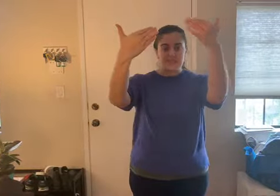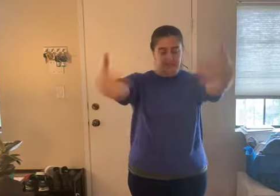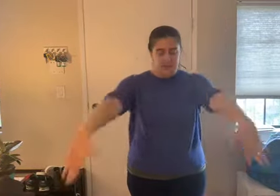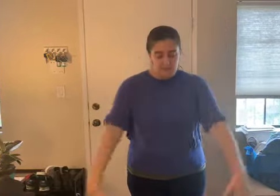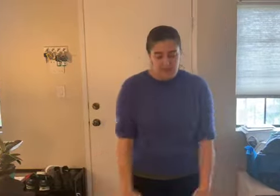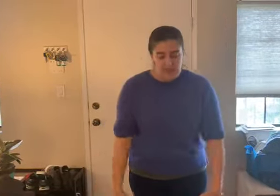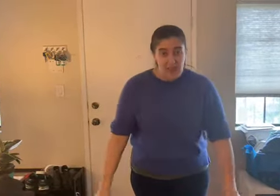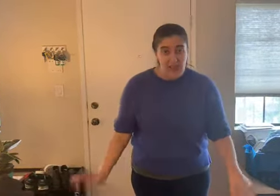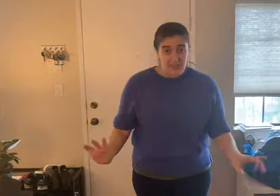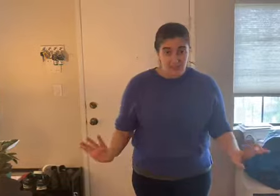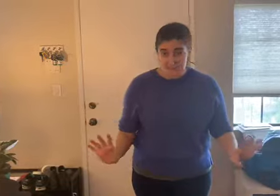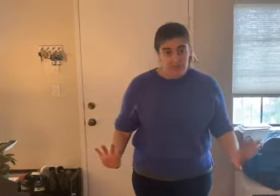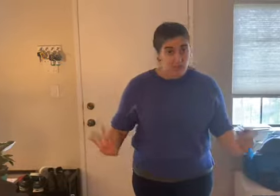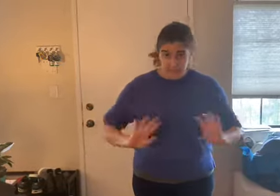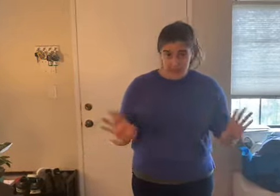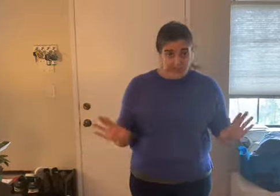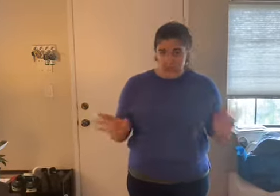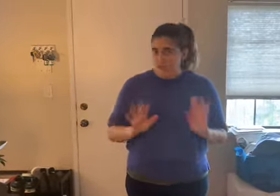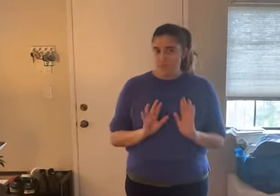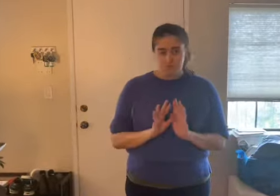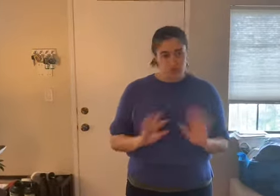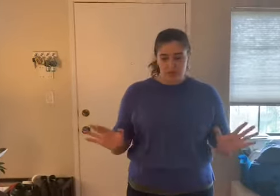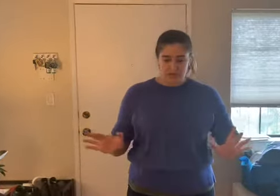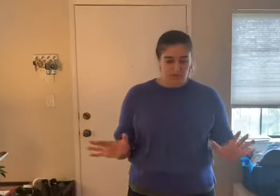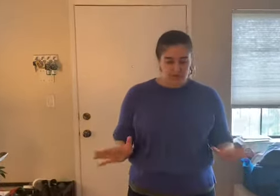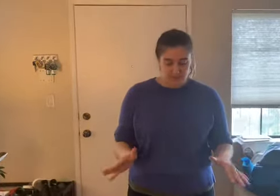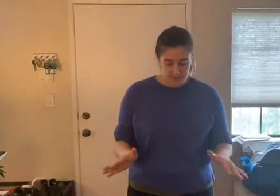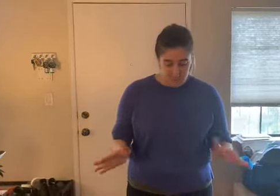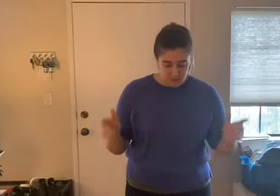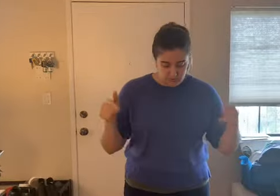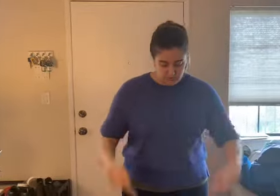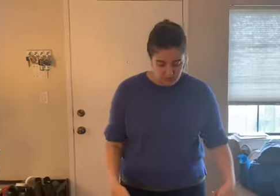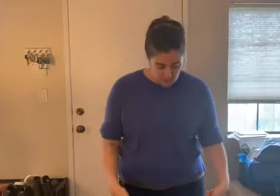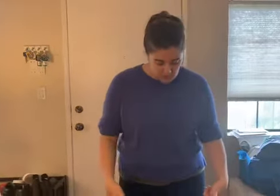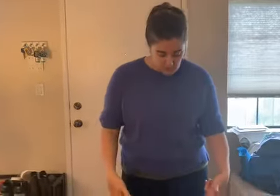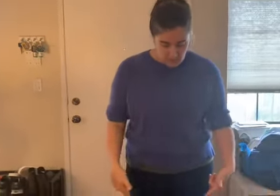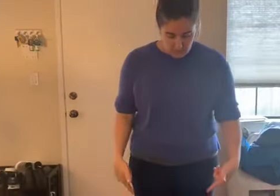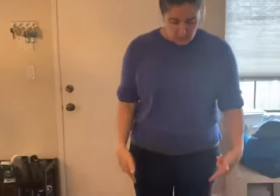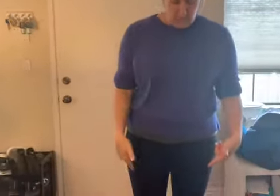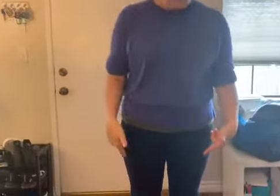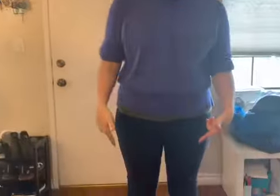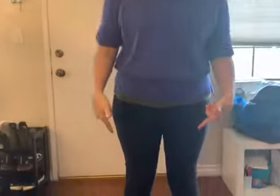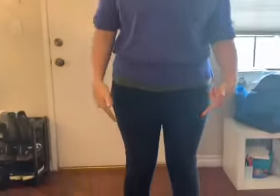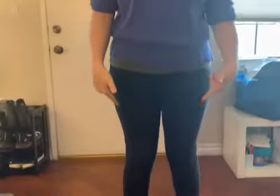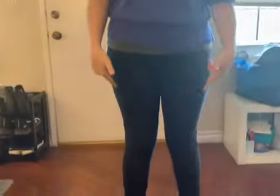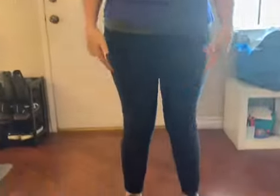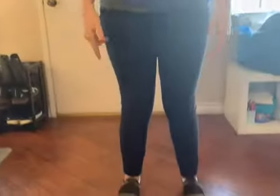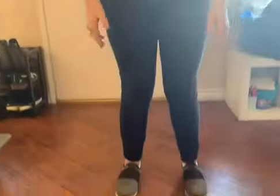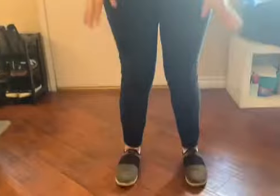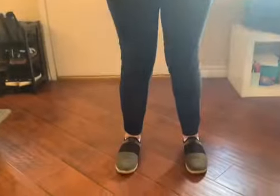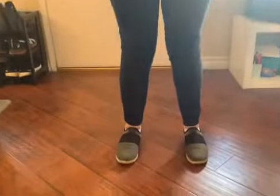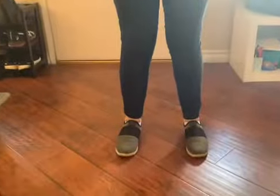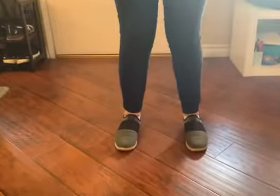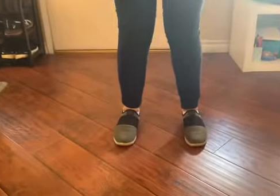up, and it's going to be really easy. You don't even need a lot of space to do this. So we'll focus down on my feet, and the steps are really